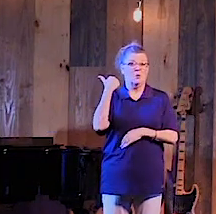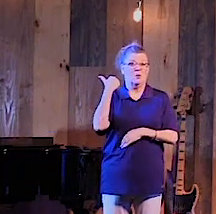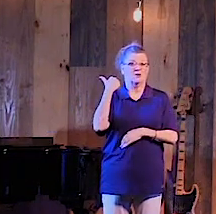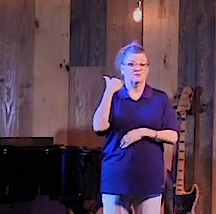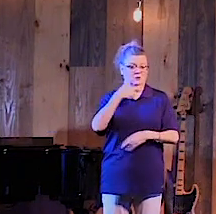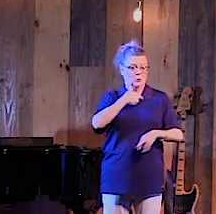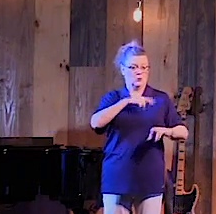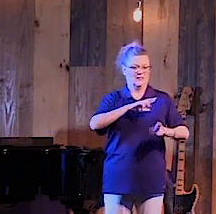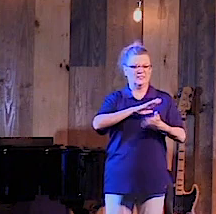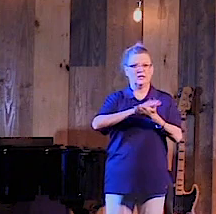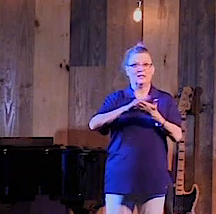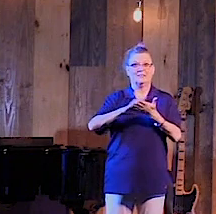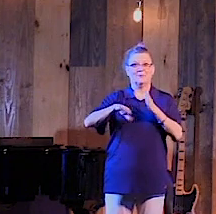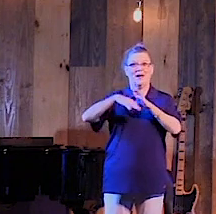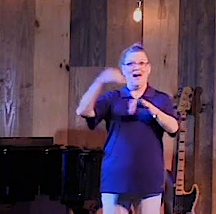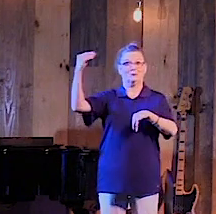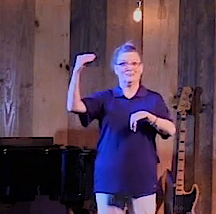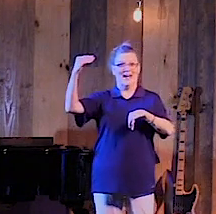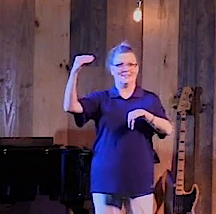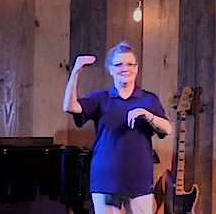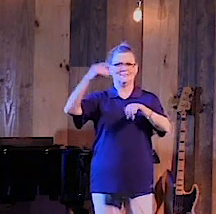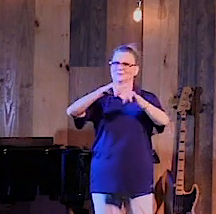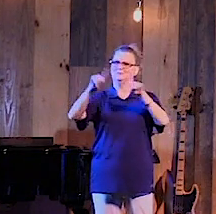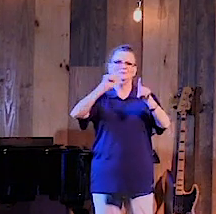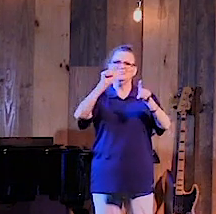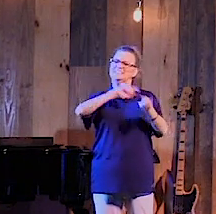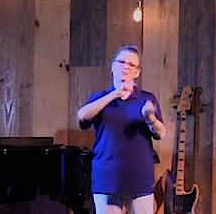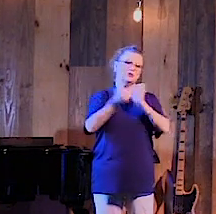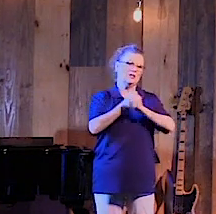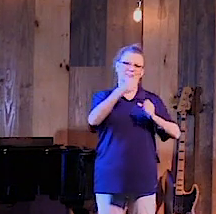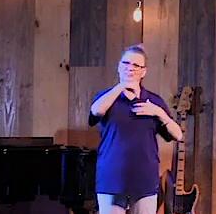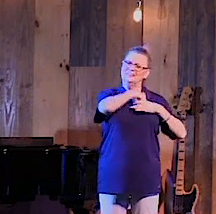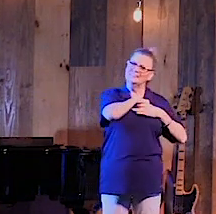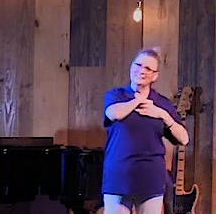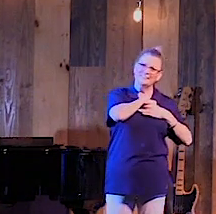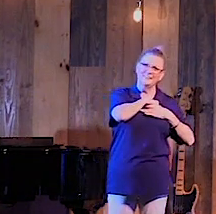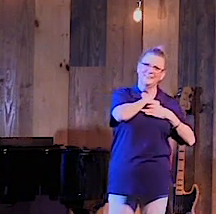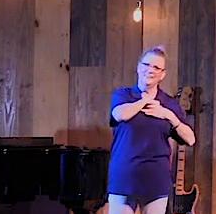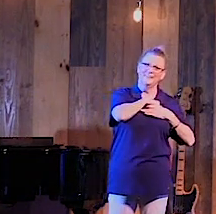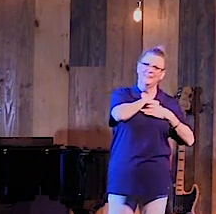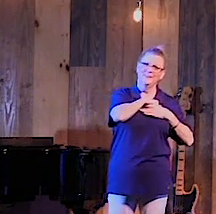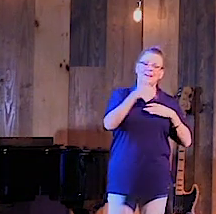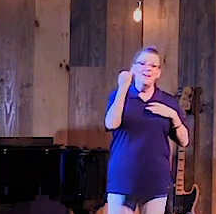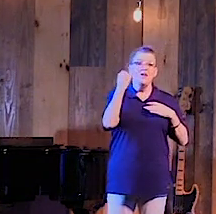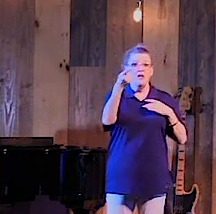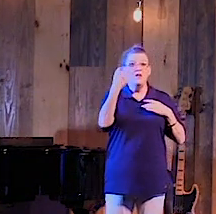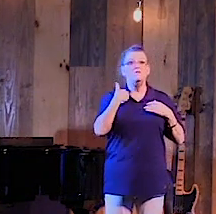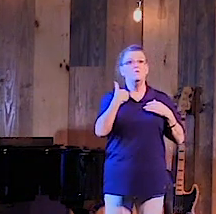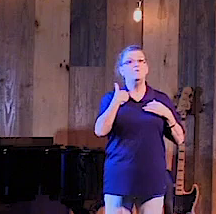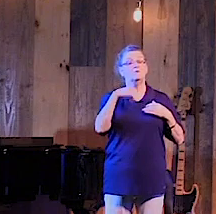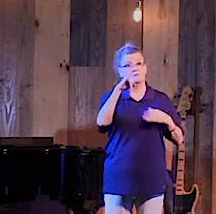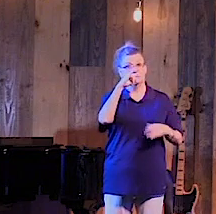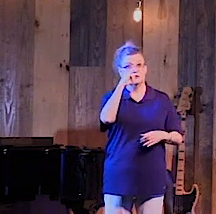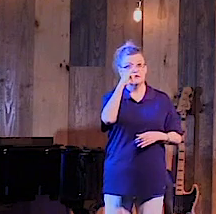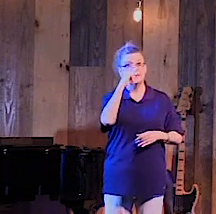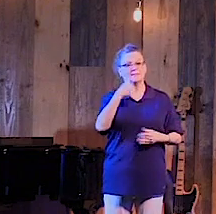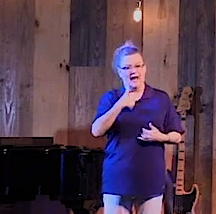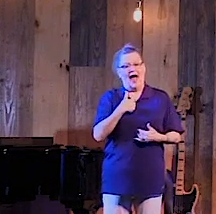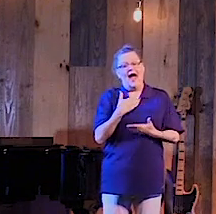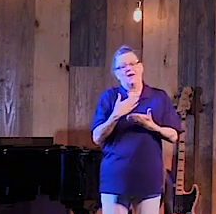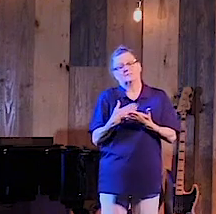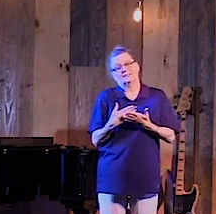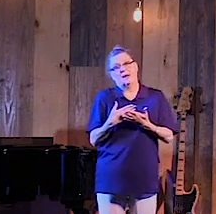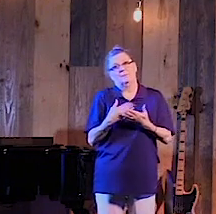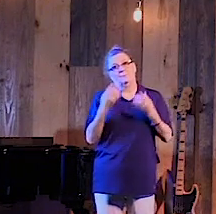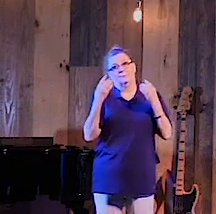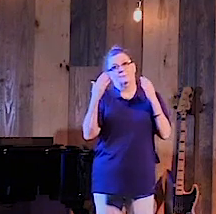cleans you up on the outside without changing what's on the inside. Now, if you have kids, and I have some, and hopefully